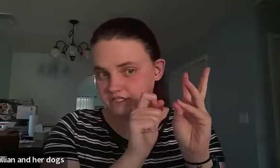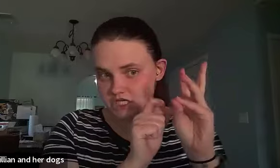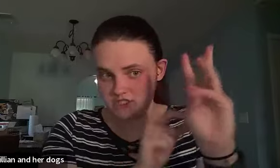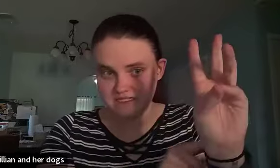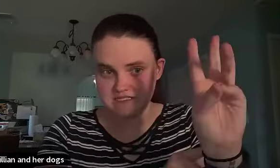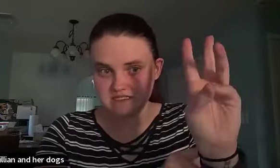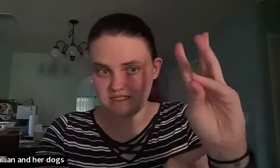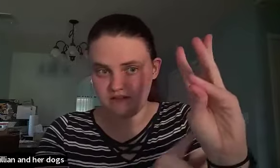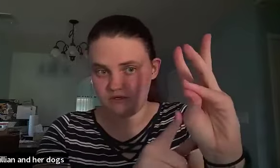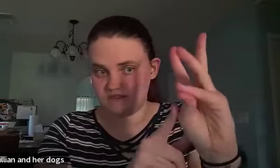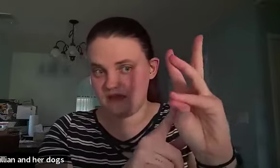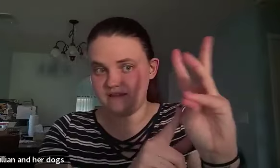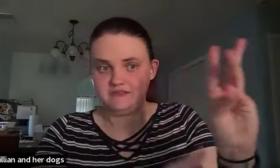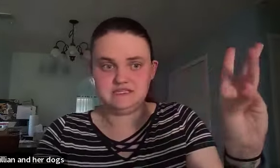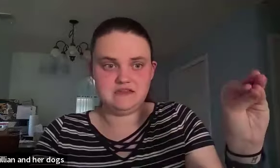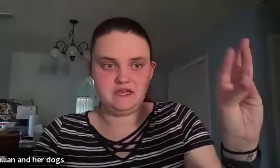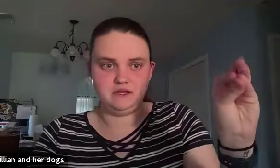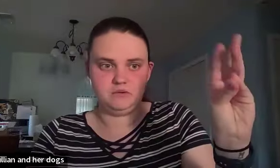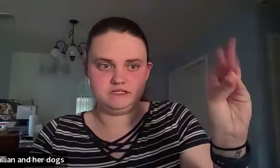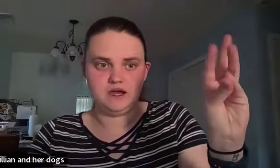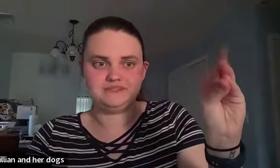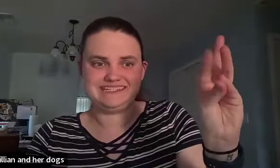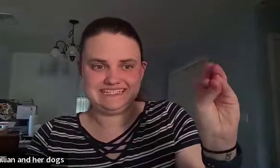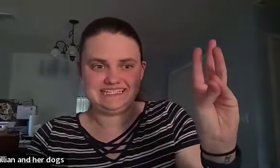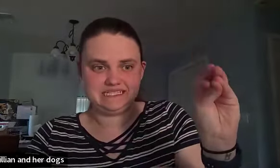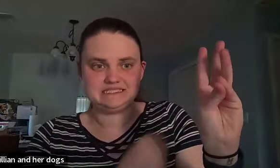slightly change my 6 to like where it's flat like this, and then go on top. 60.